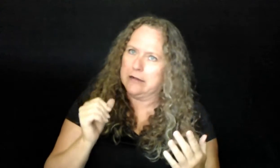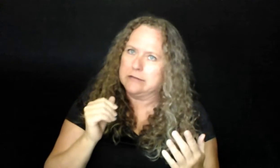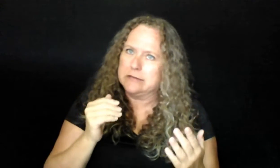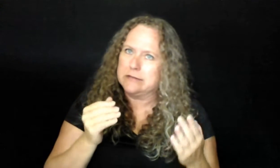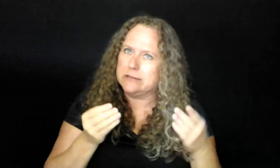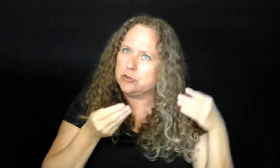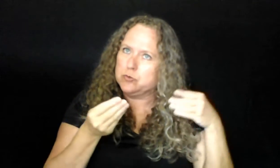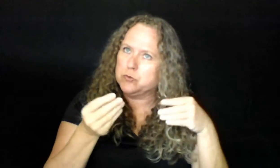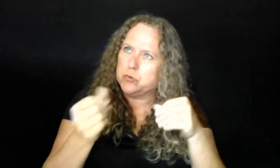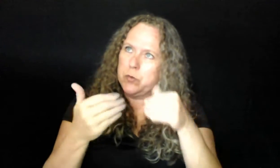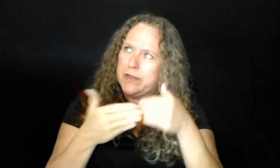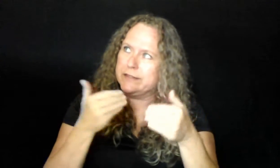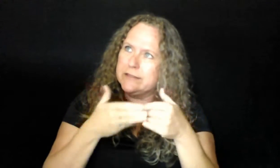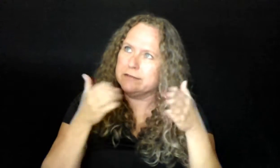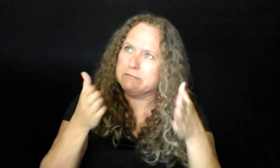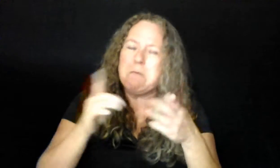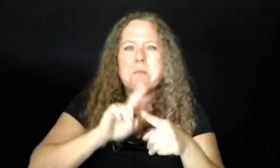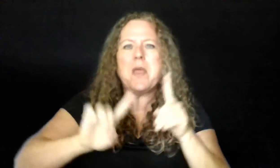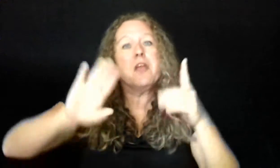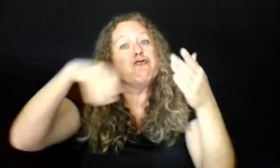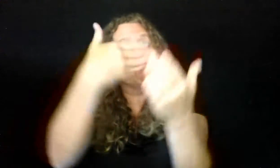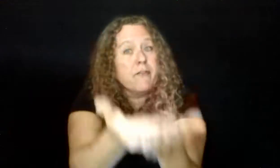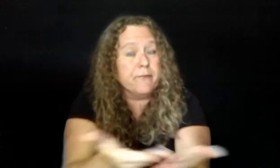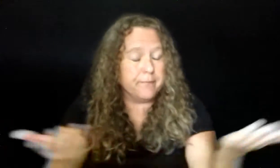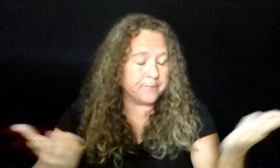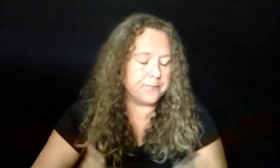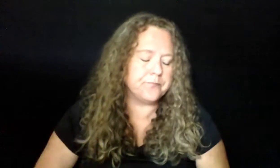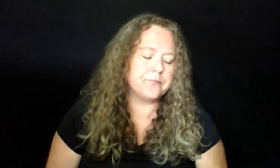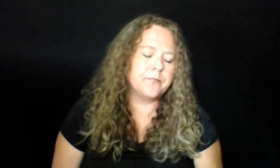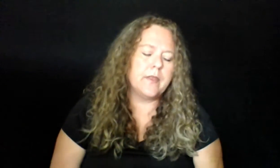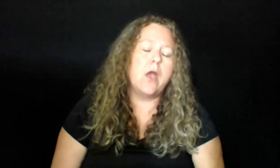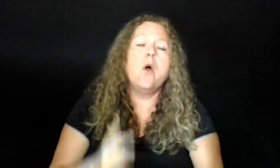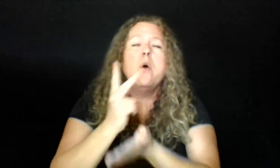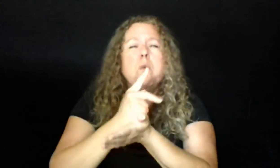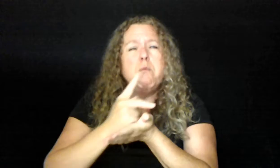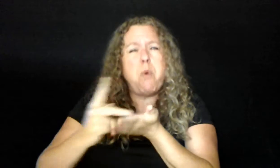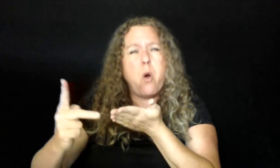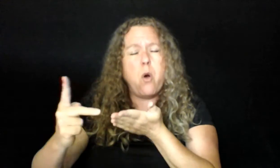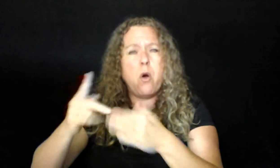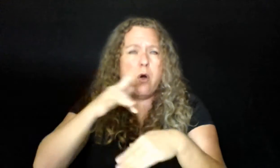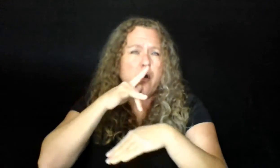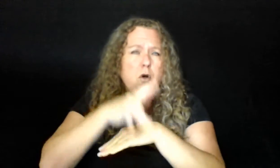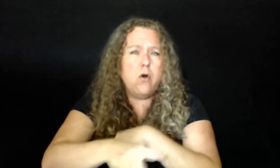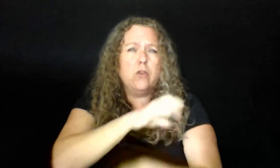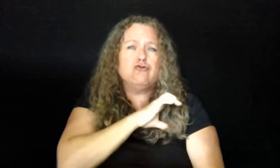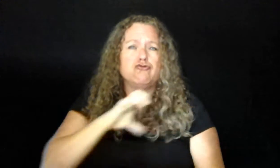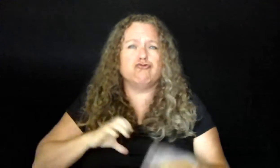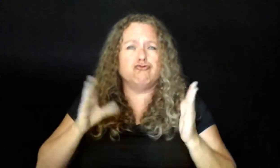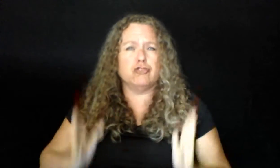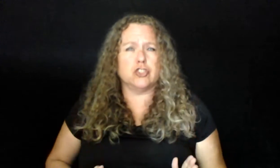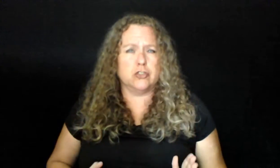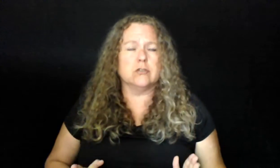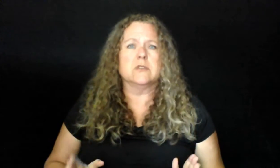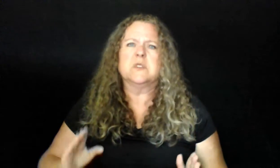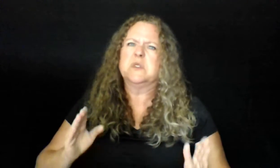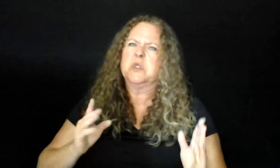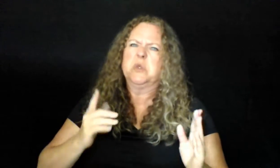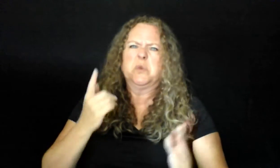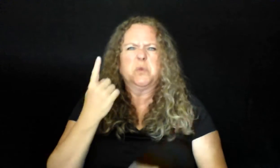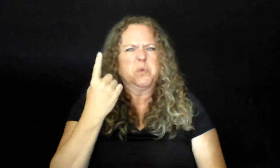does get there. Here's the deal. Paul and the early Christians had one great debate, and those debates continue. There's a different debate just about every few